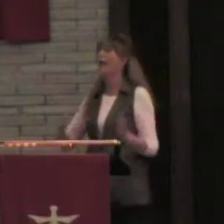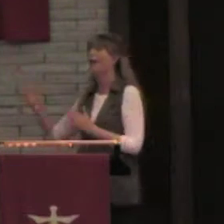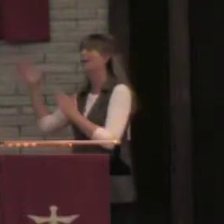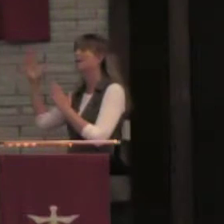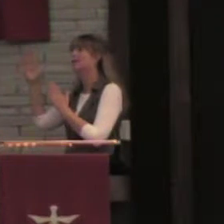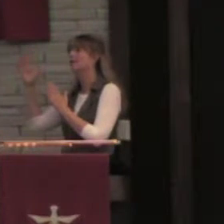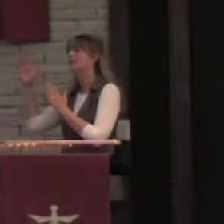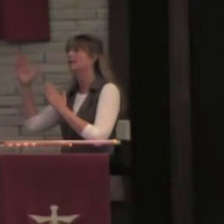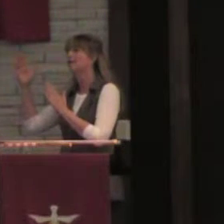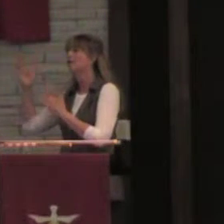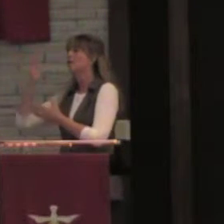Part of God's plan